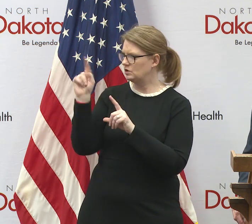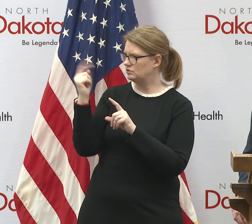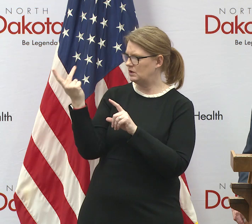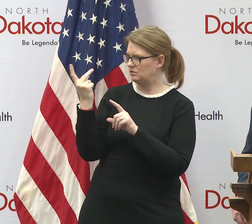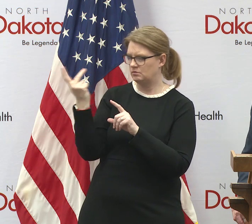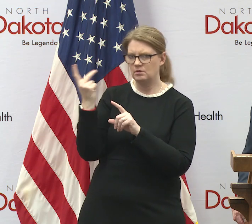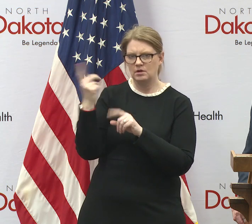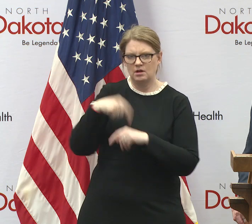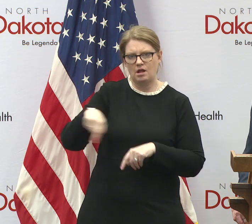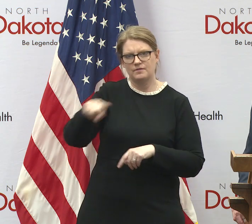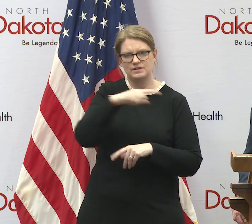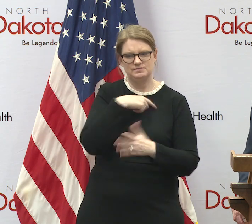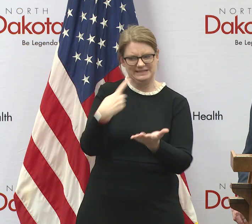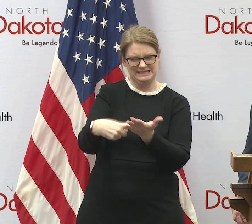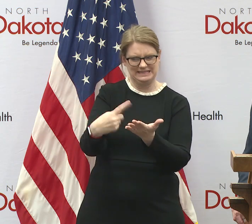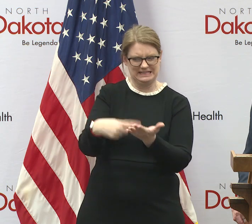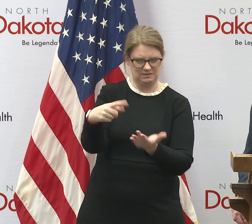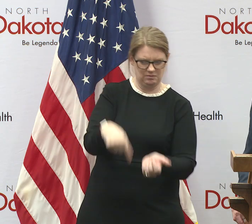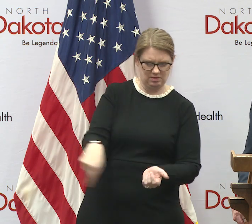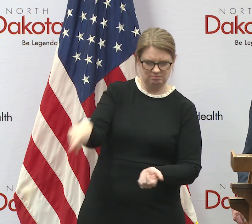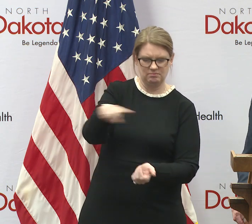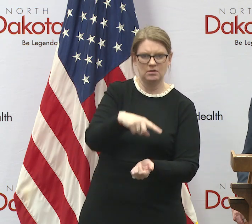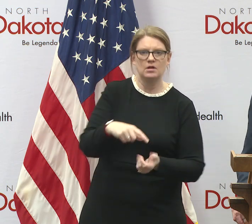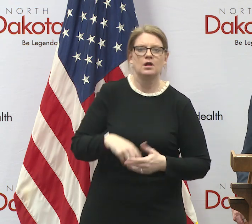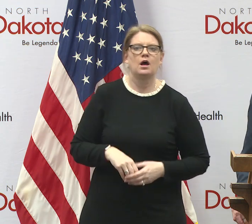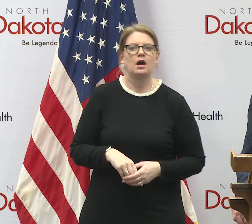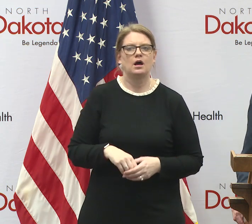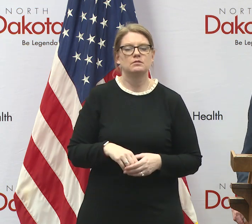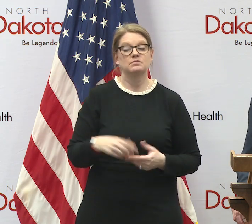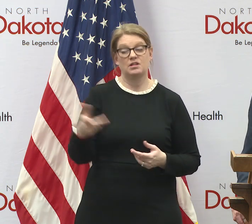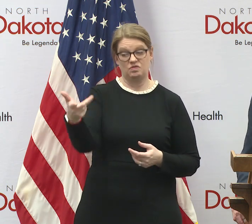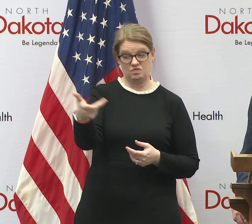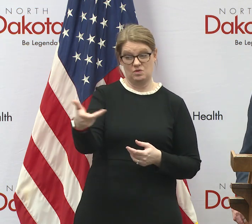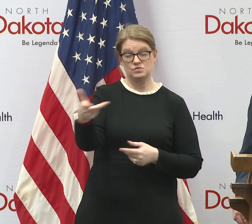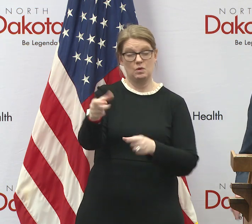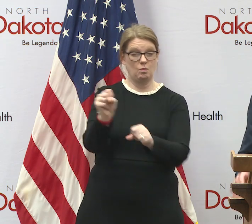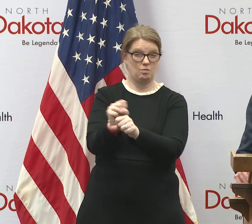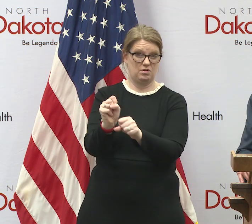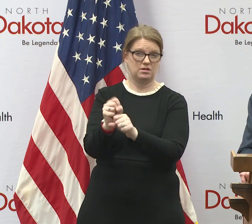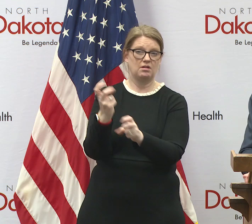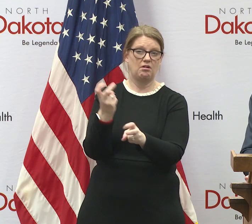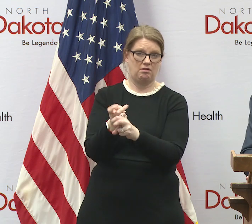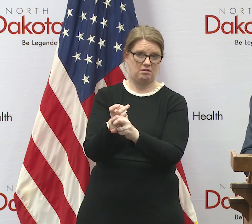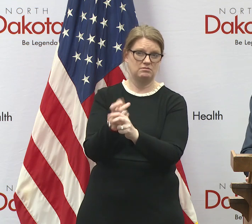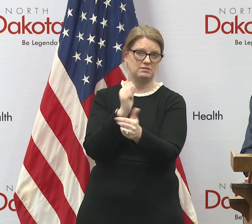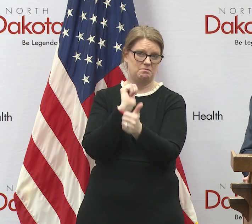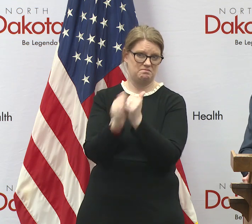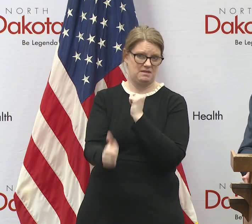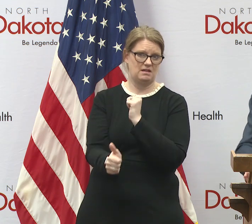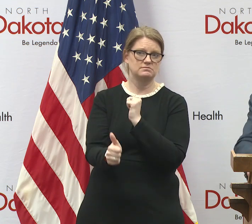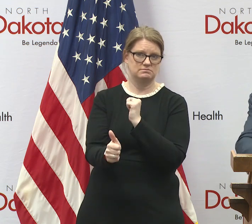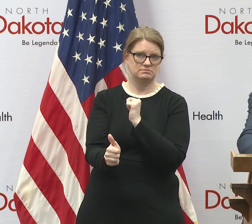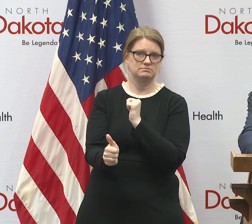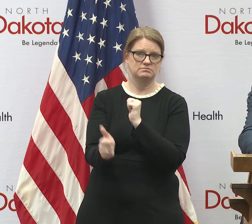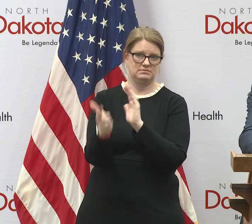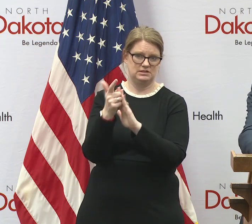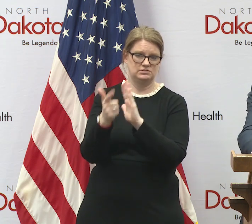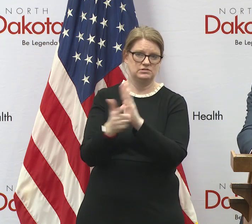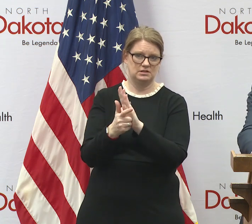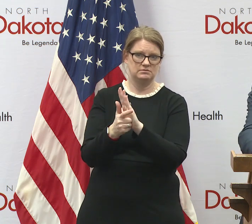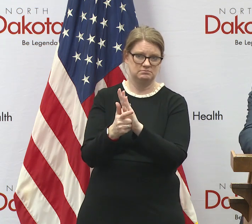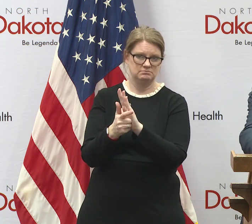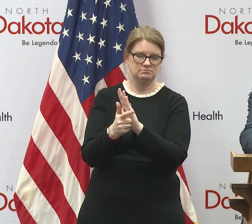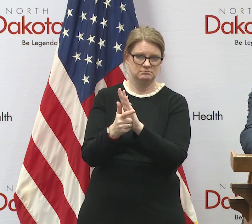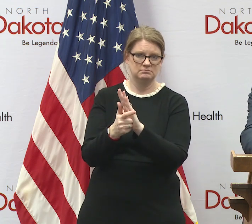been in contact with this afternoon as well. But those three are working hard to help pass legislation to help